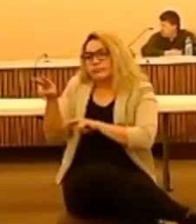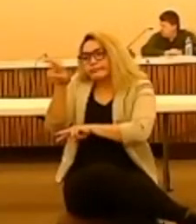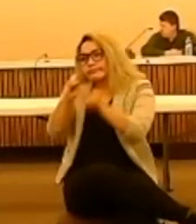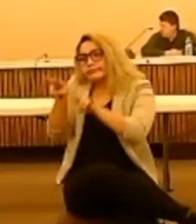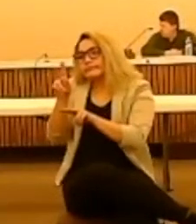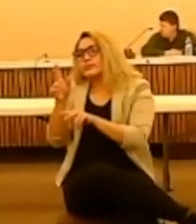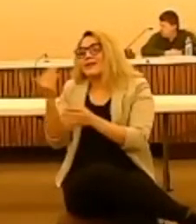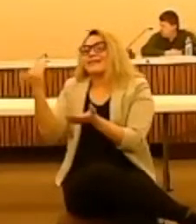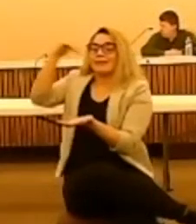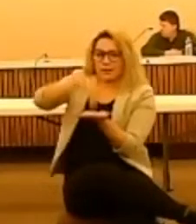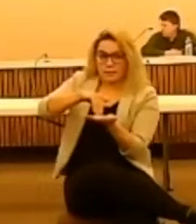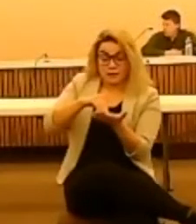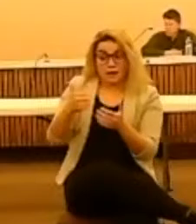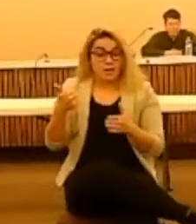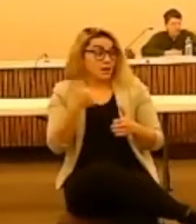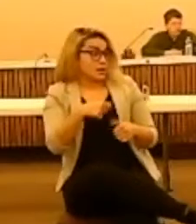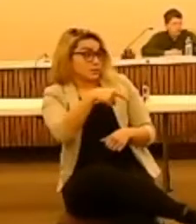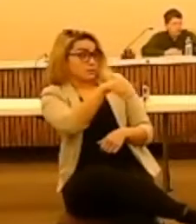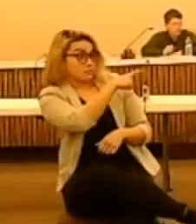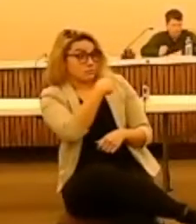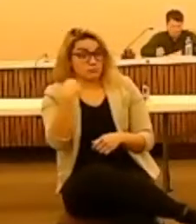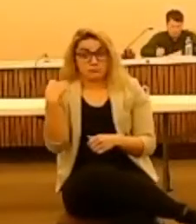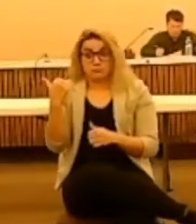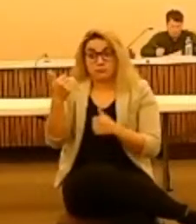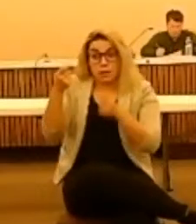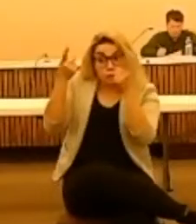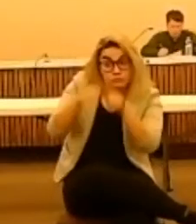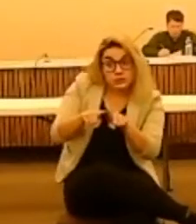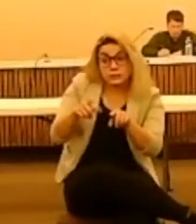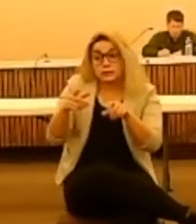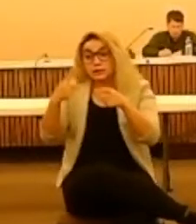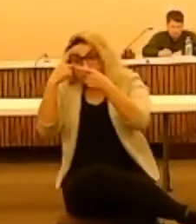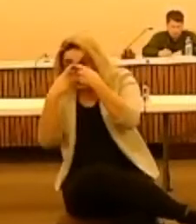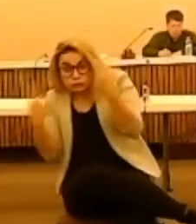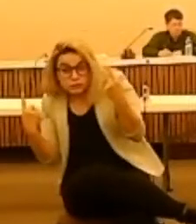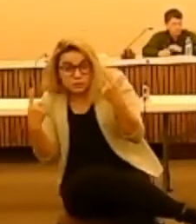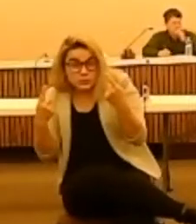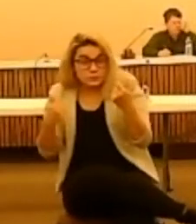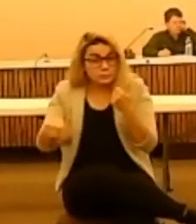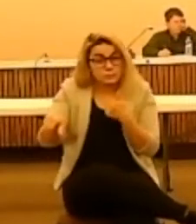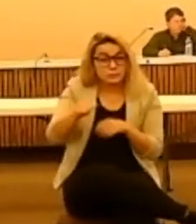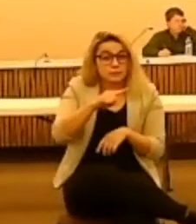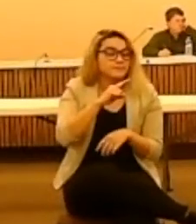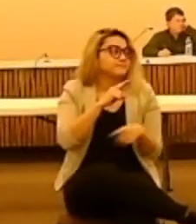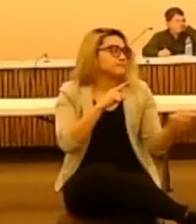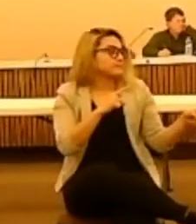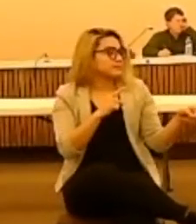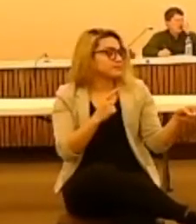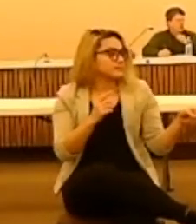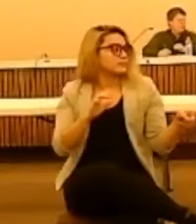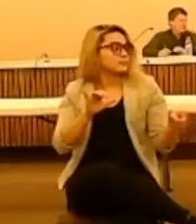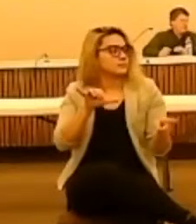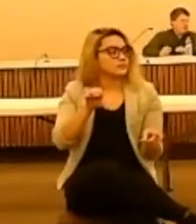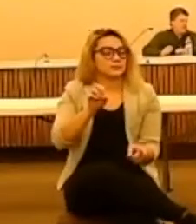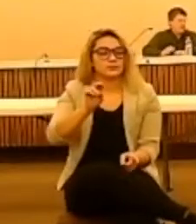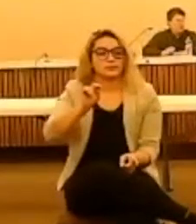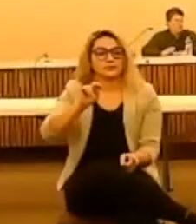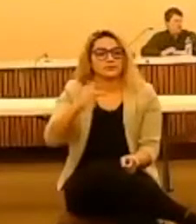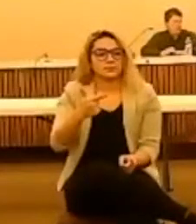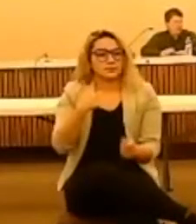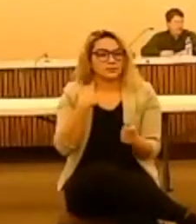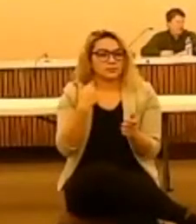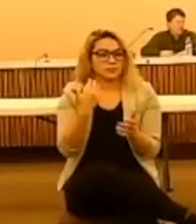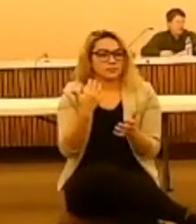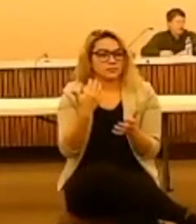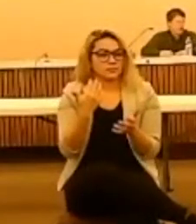agree, disagree? Make a motion to table this. Well, I don't know if we want to